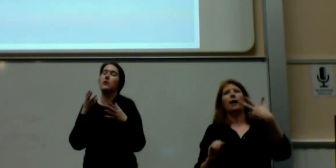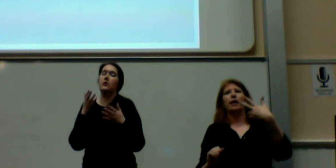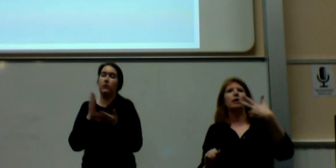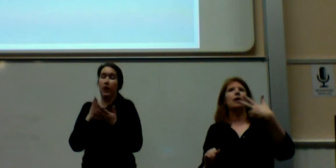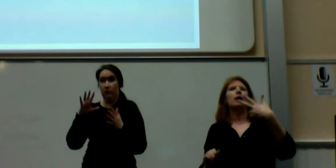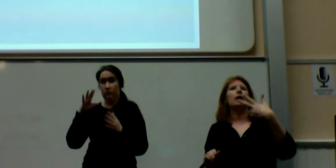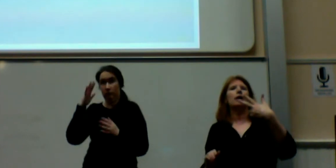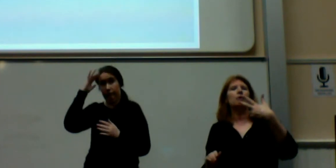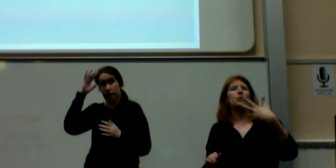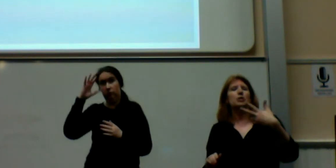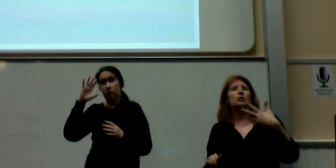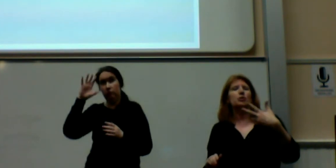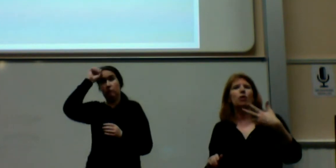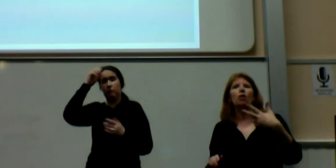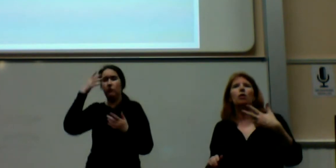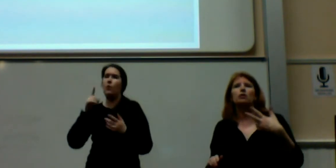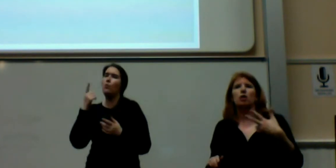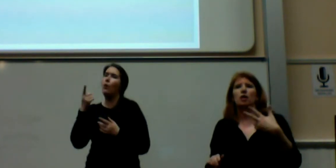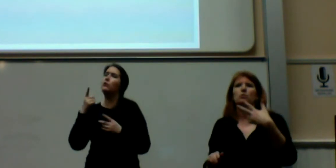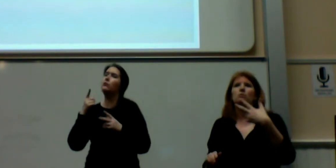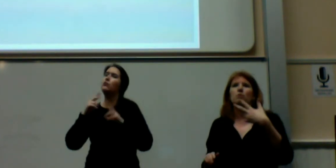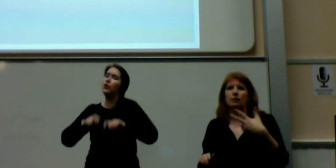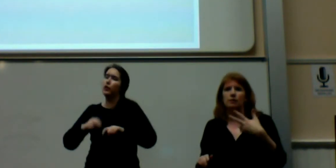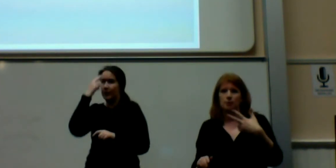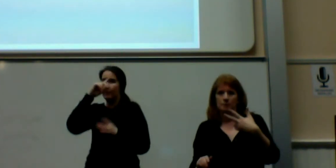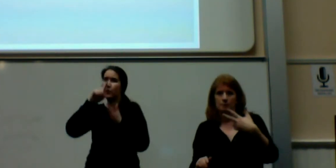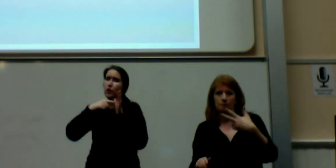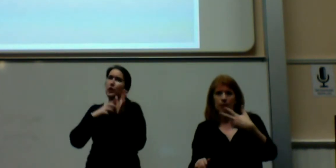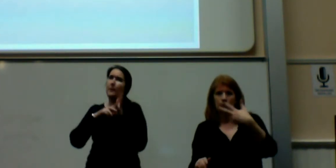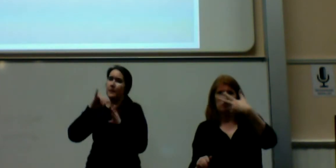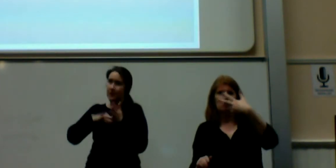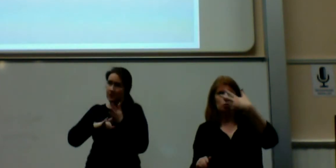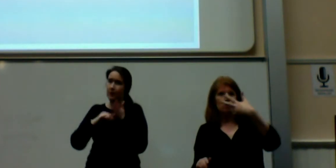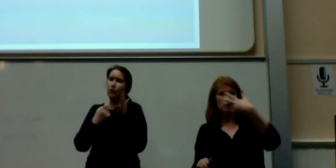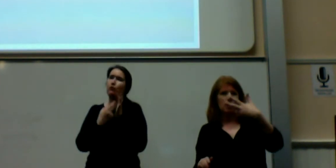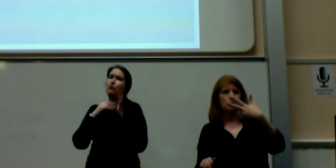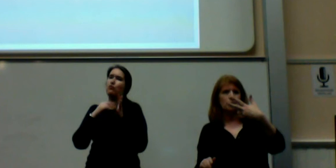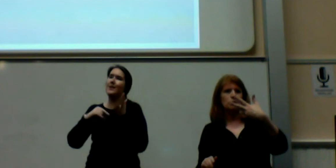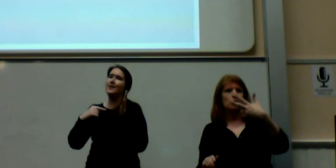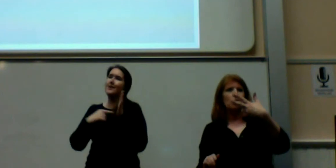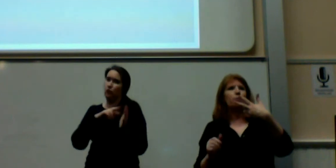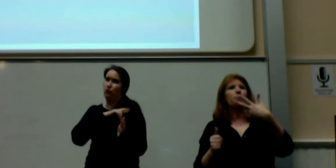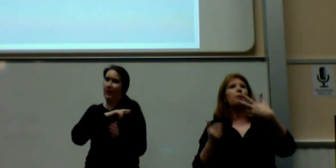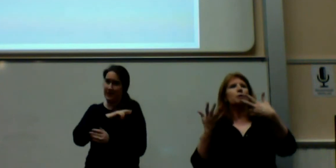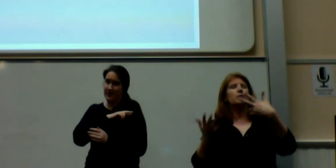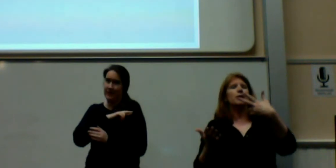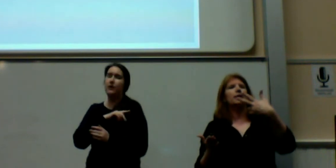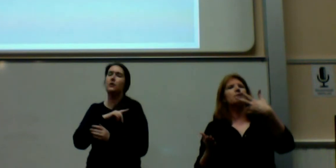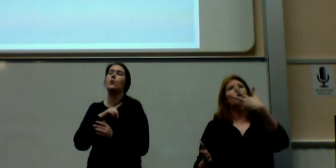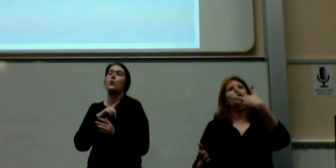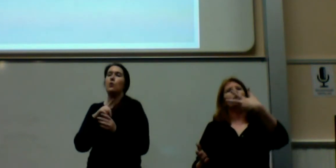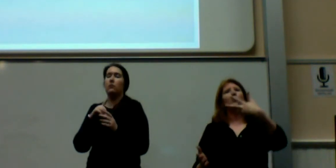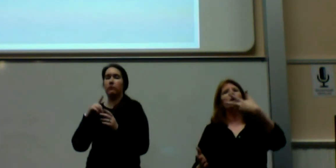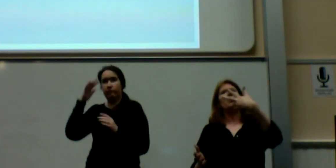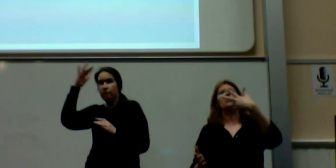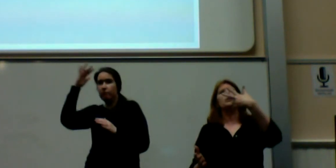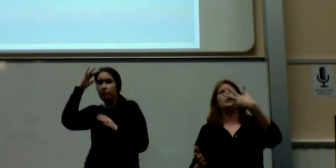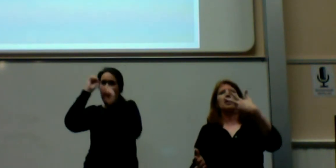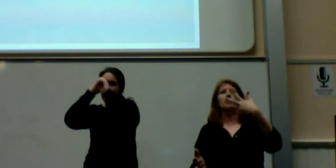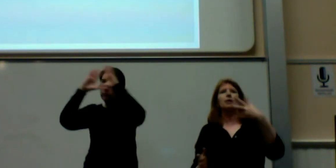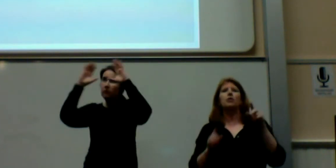was conceived of by a researcher called James Rest. These moral schemas were proposed as the